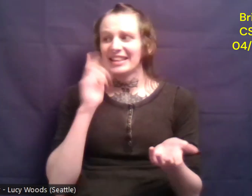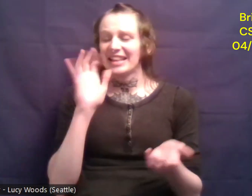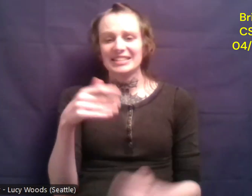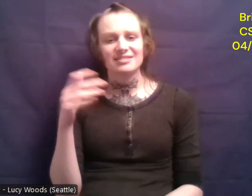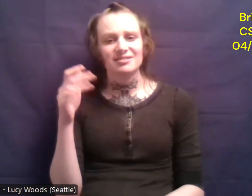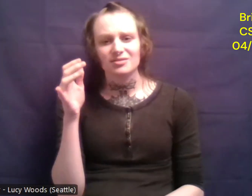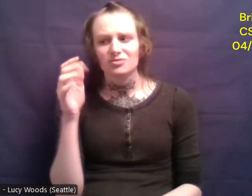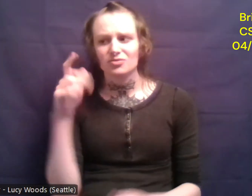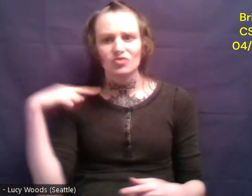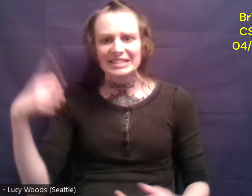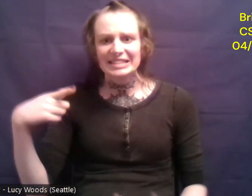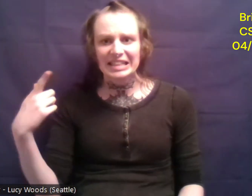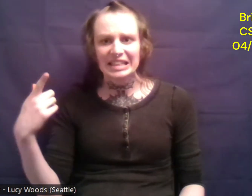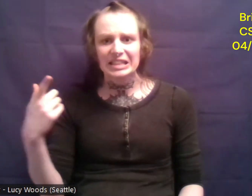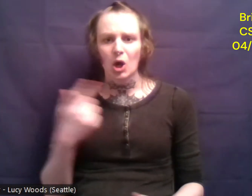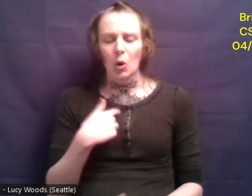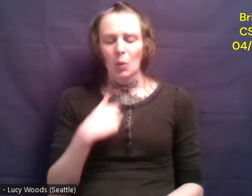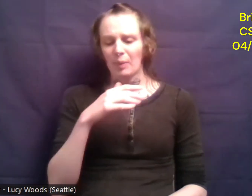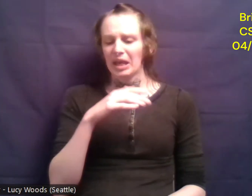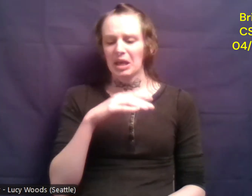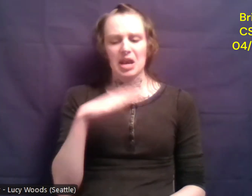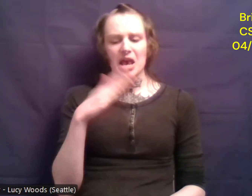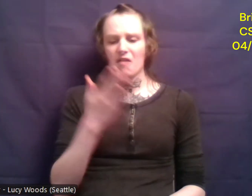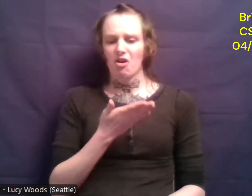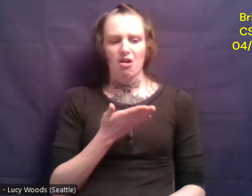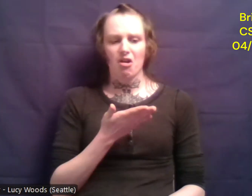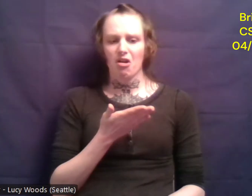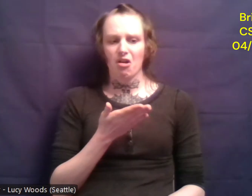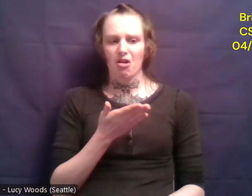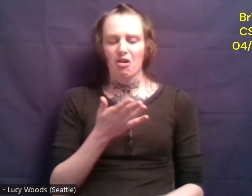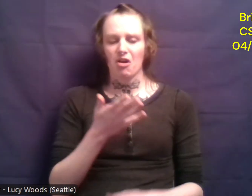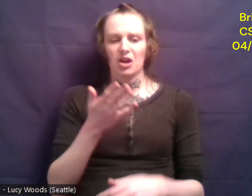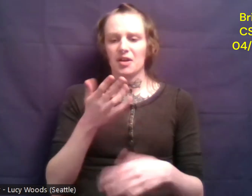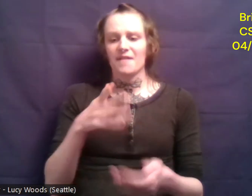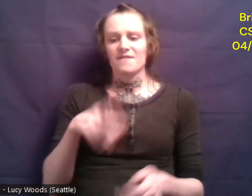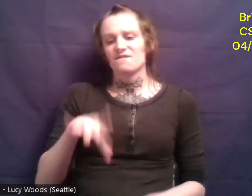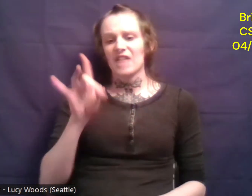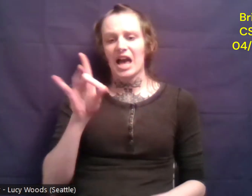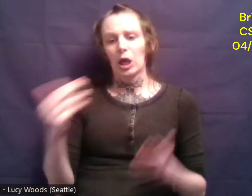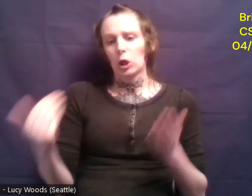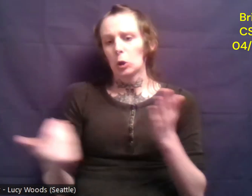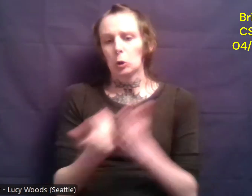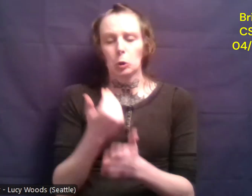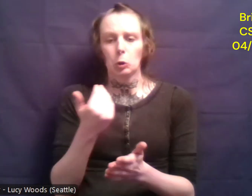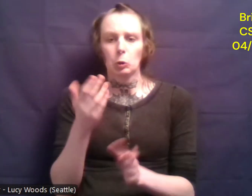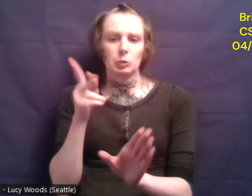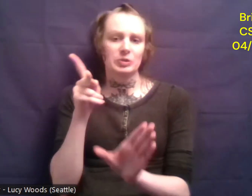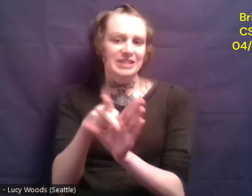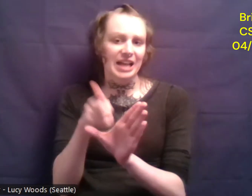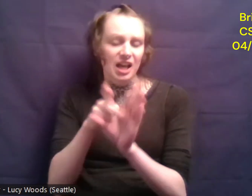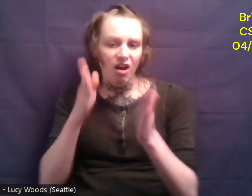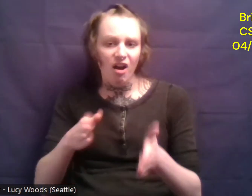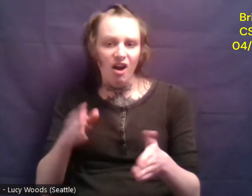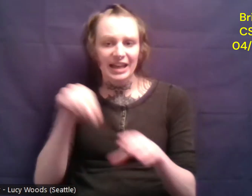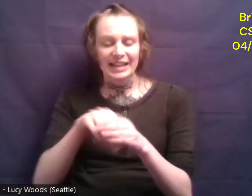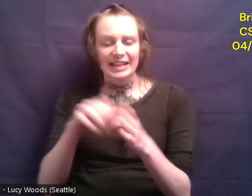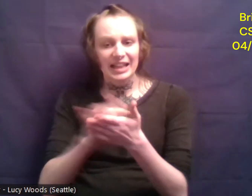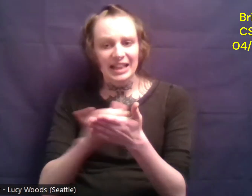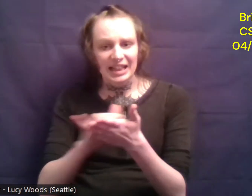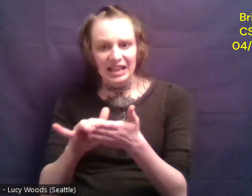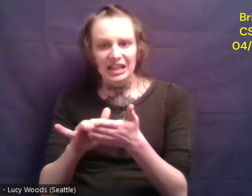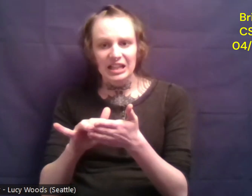And so I didn't refill my medication in time, so I stopped this medication cold turkey. So I stopped sleeping, which induced a psychotic